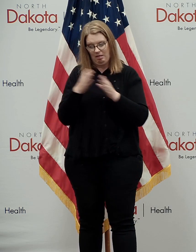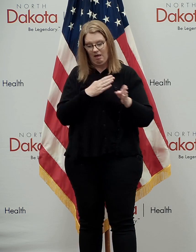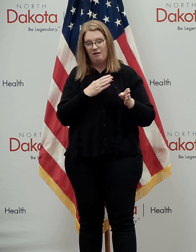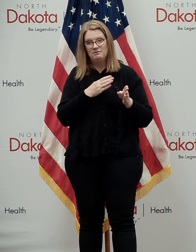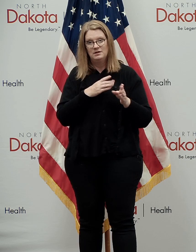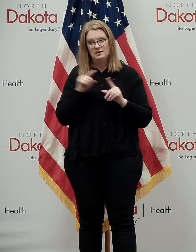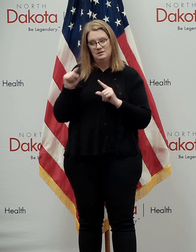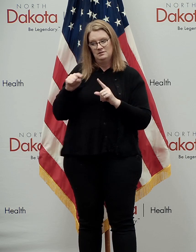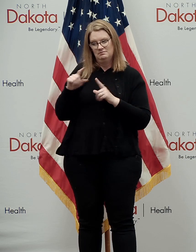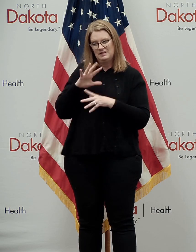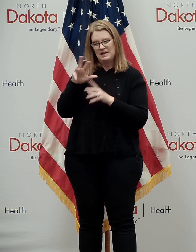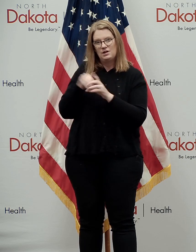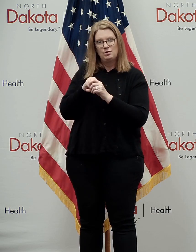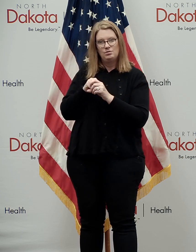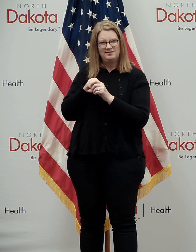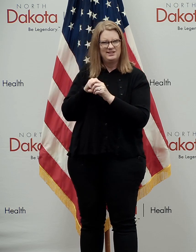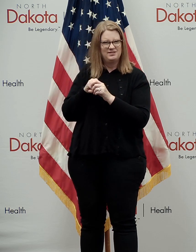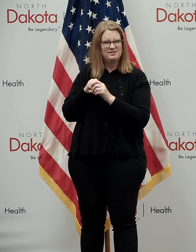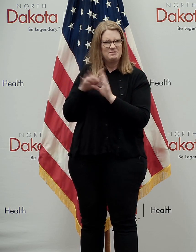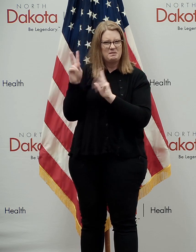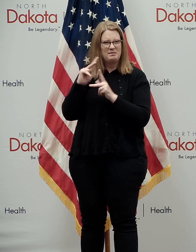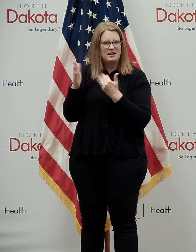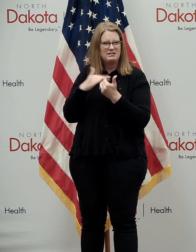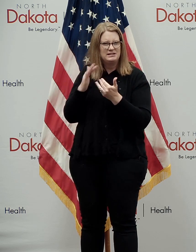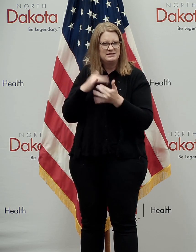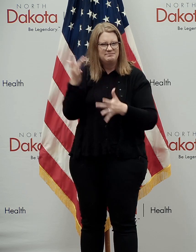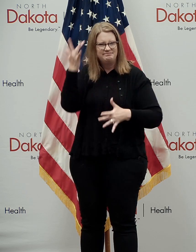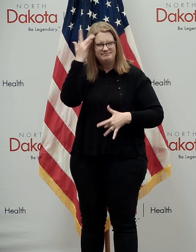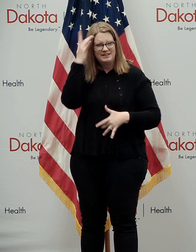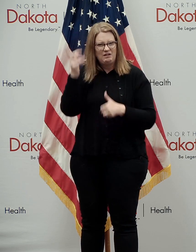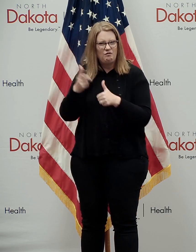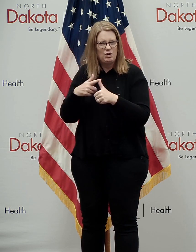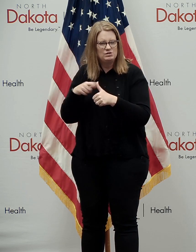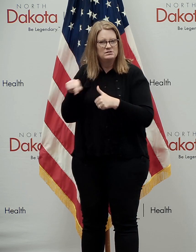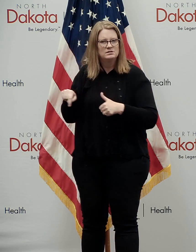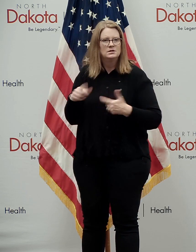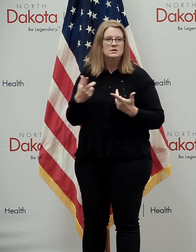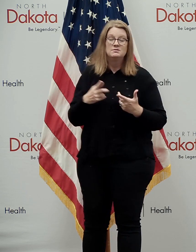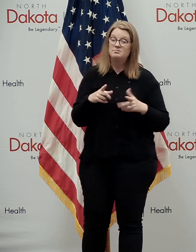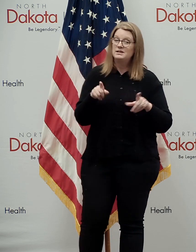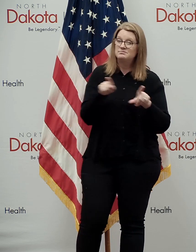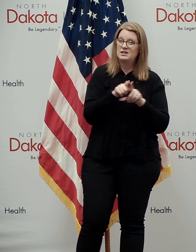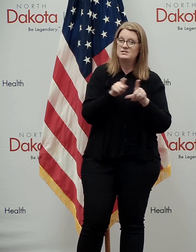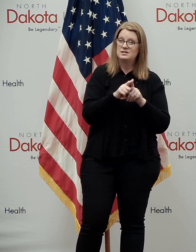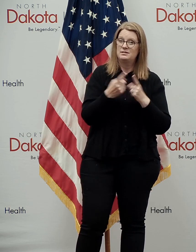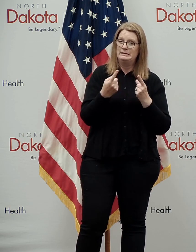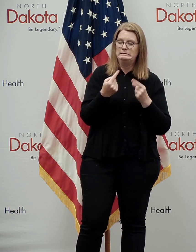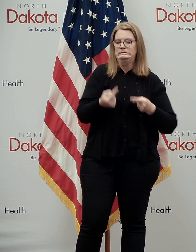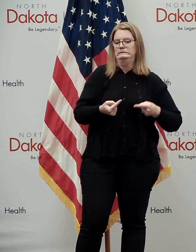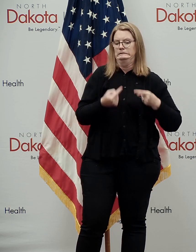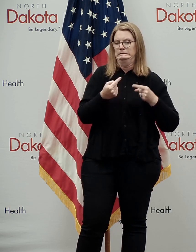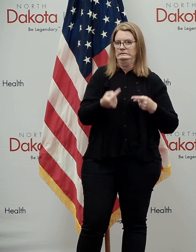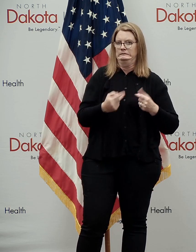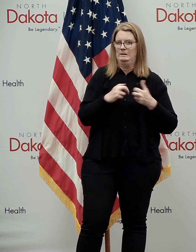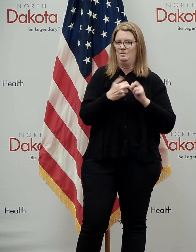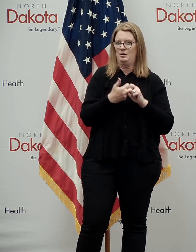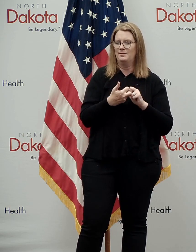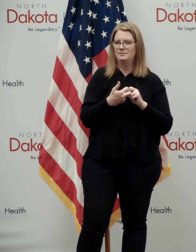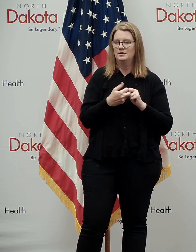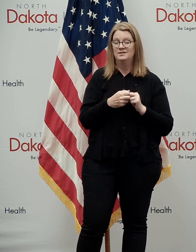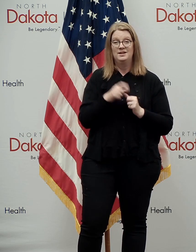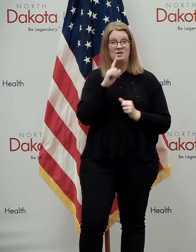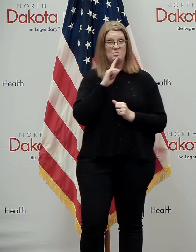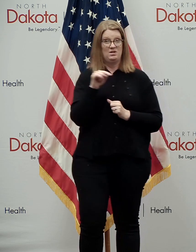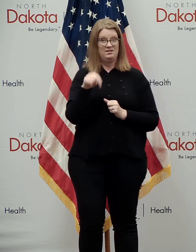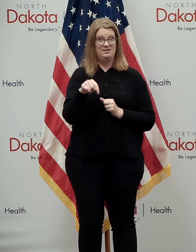would include the most vulnerable first. But it's going to be, there'll be some big challenges there, but I'm glad that we're selected. As a credit to the Department